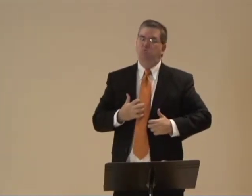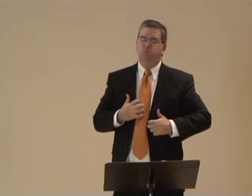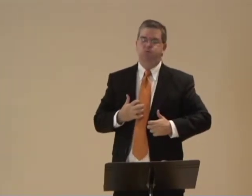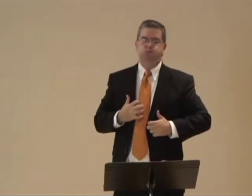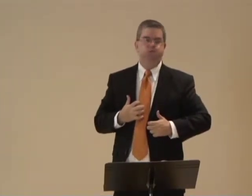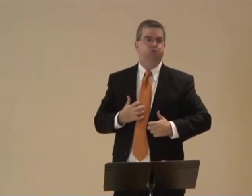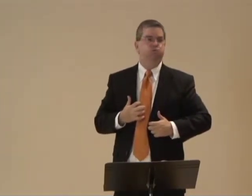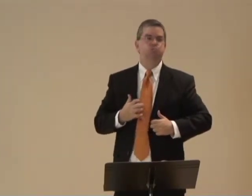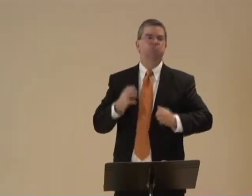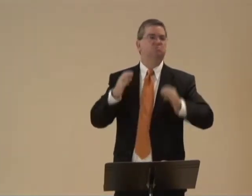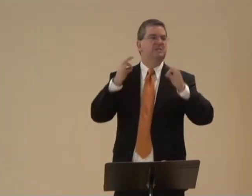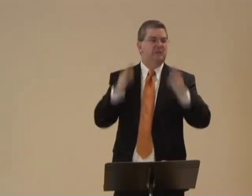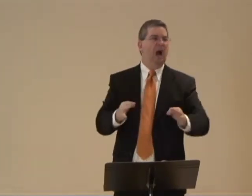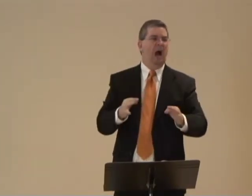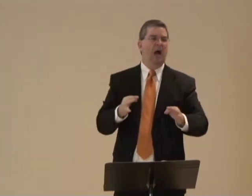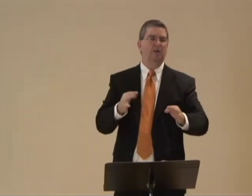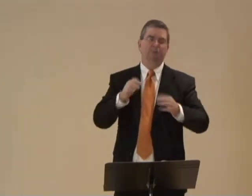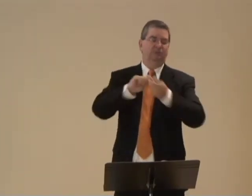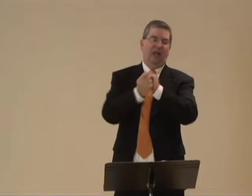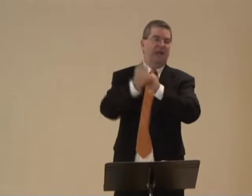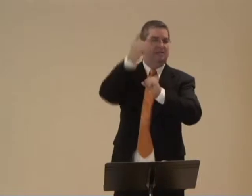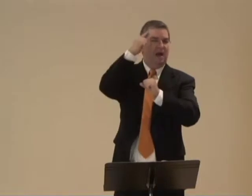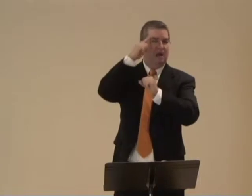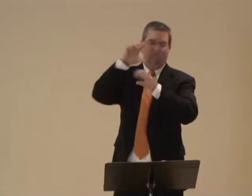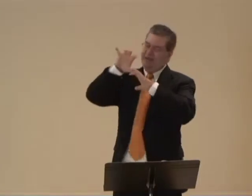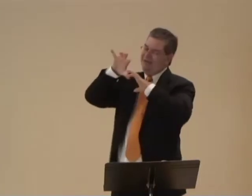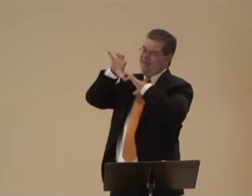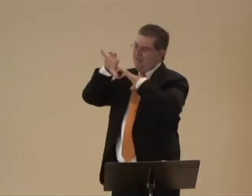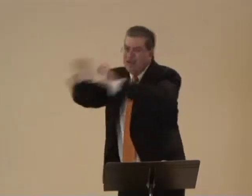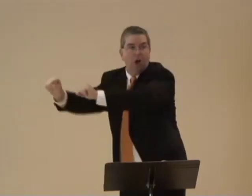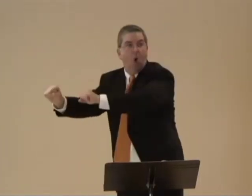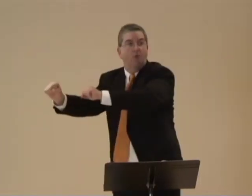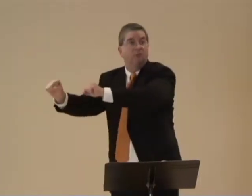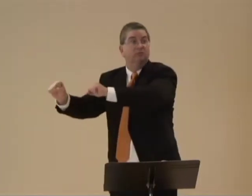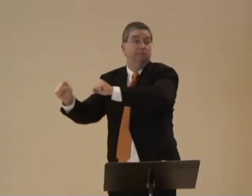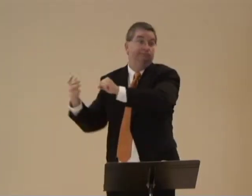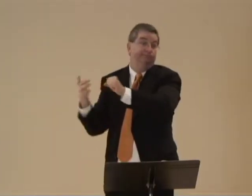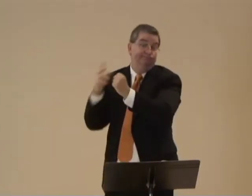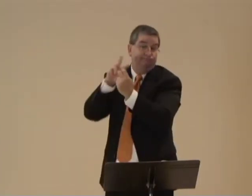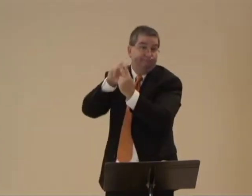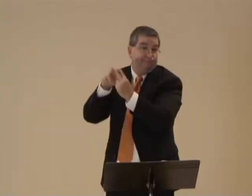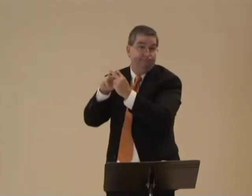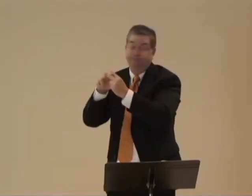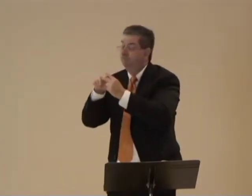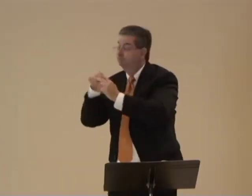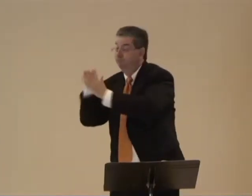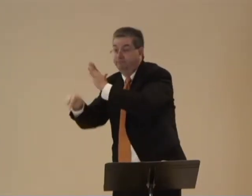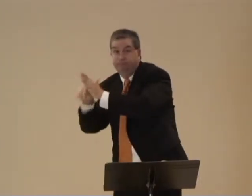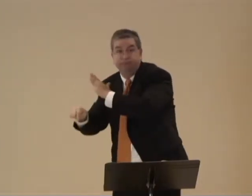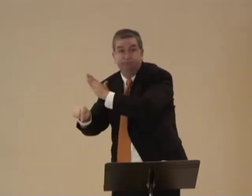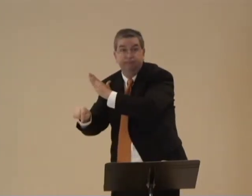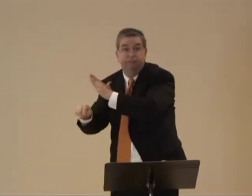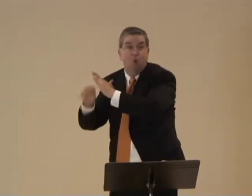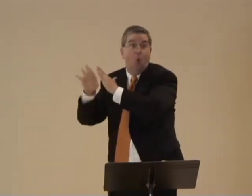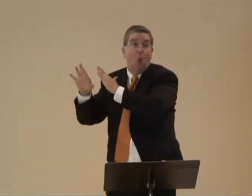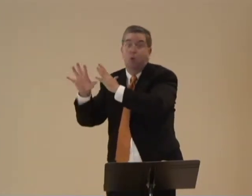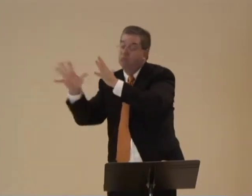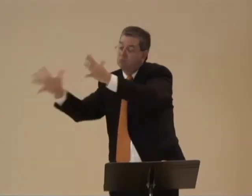And you know, when the king lost his firstborn son, he was very angry. He changed his mind. And he wanted to